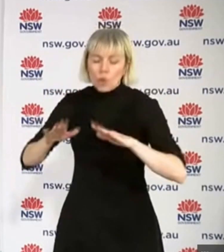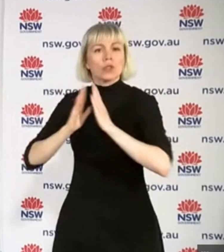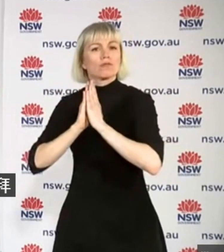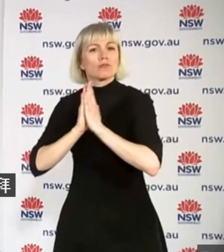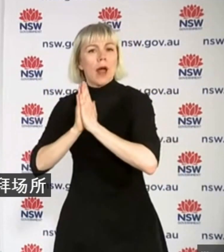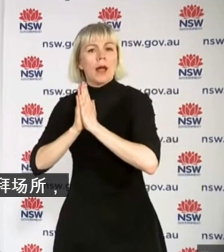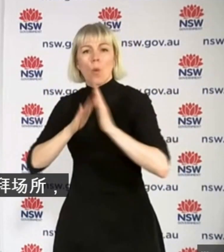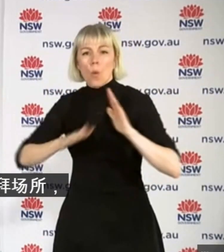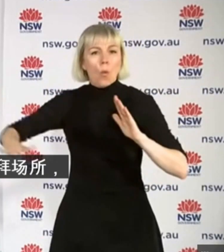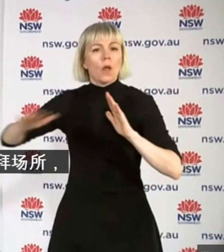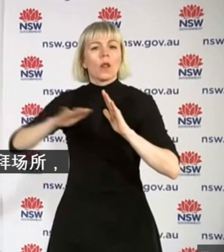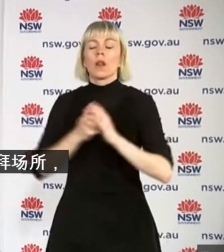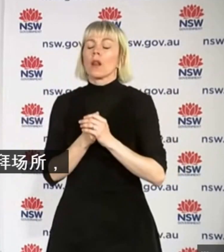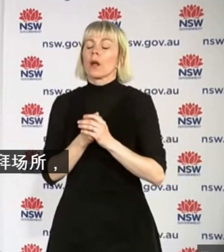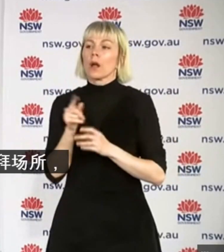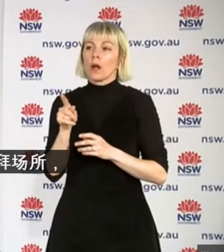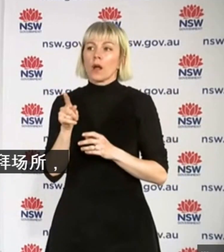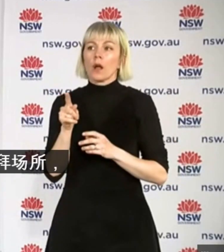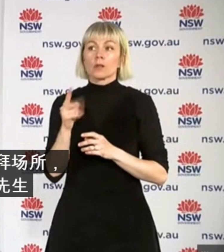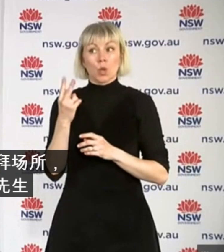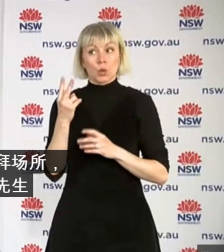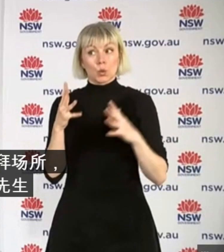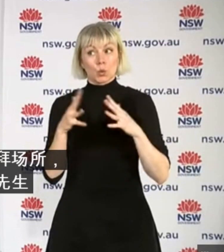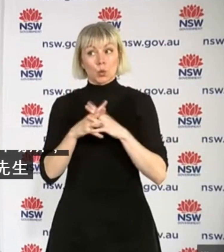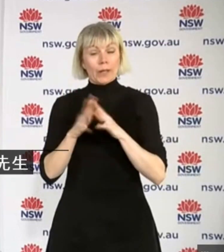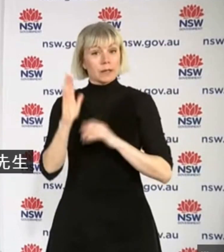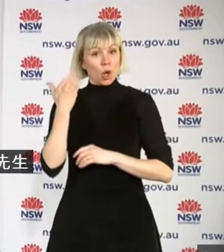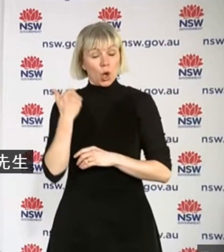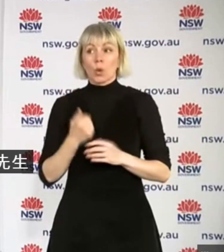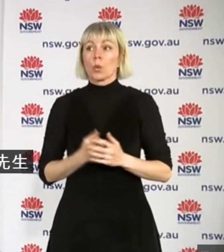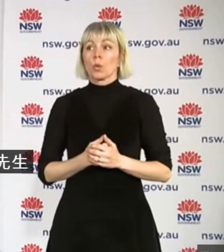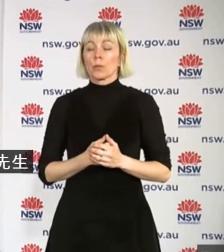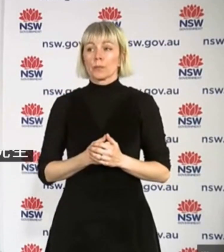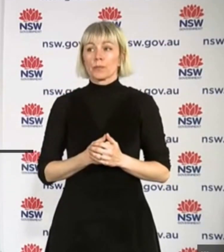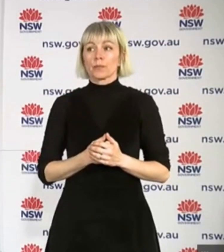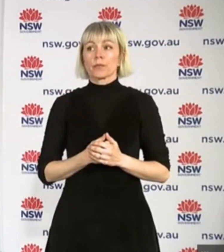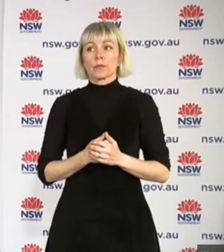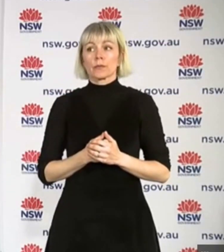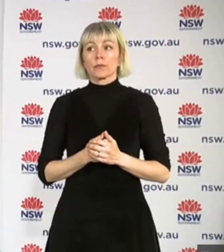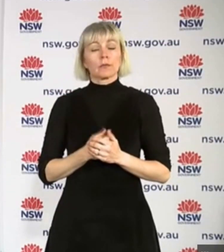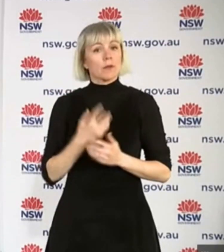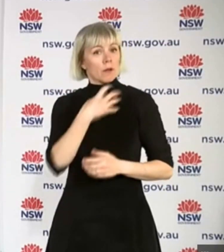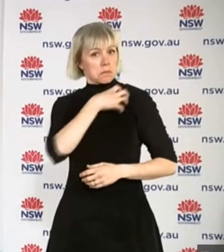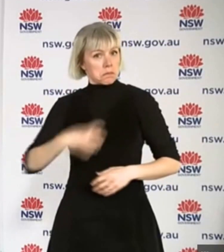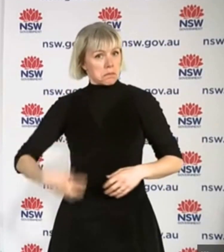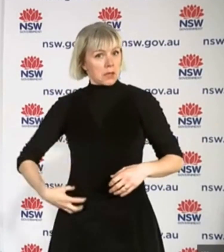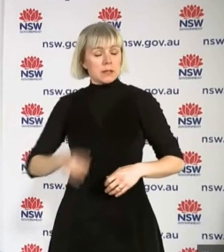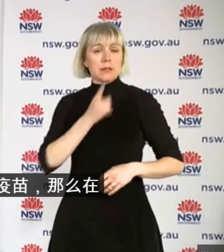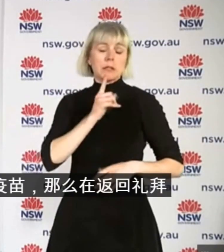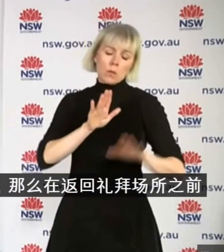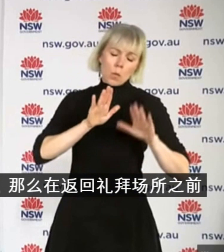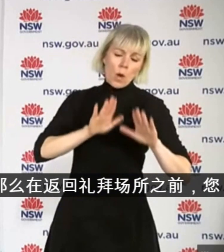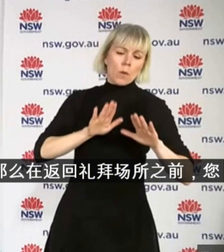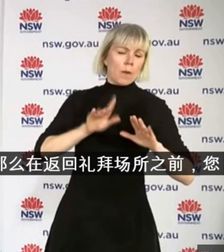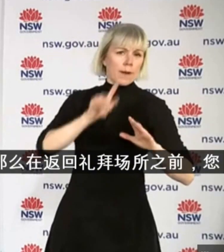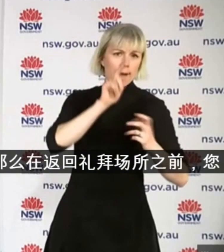in place of worship, 2 weeks ago today, specifically after Mr Barilaro said that people could wait a couple of weeks before going back to places of worship if they weren't